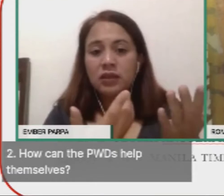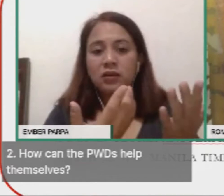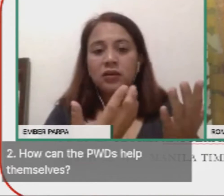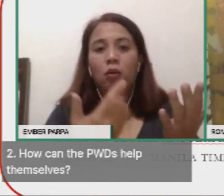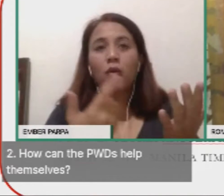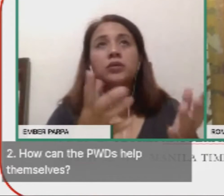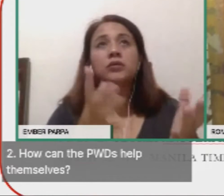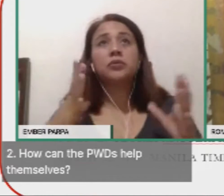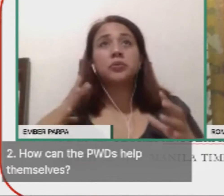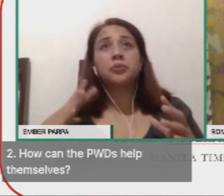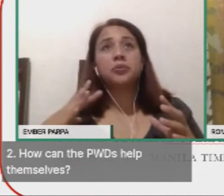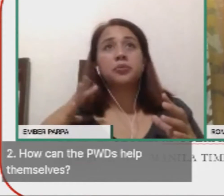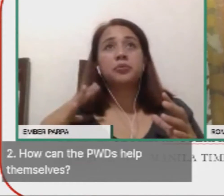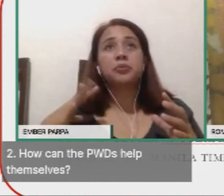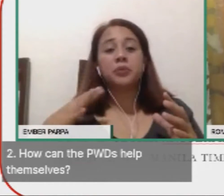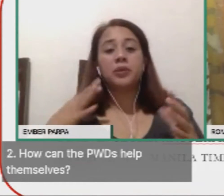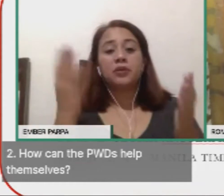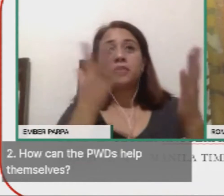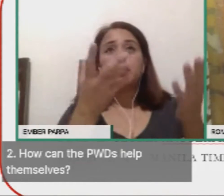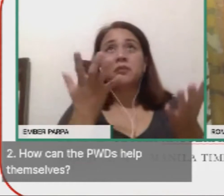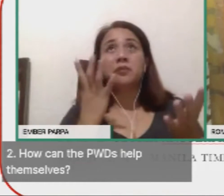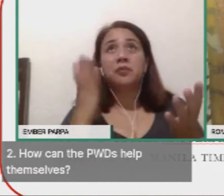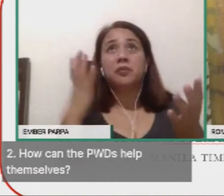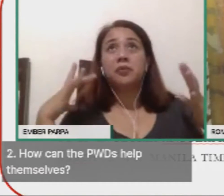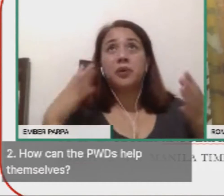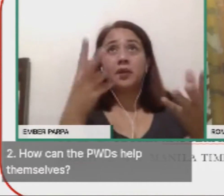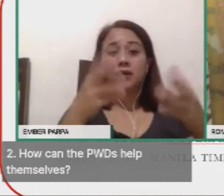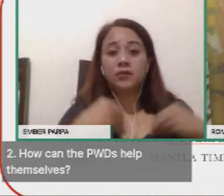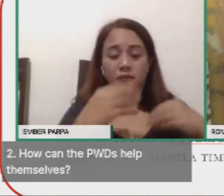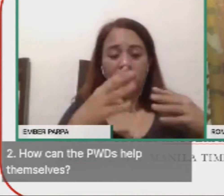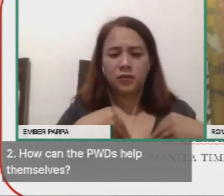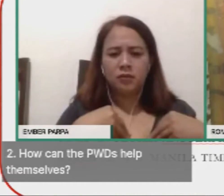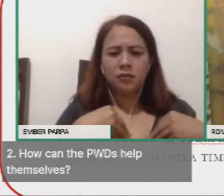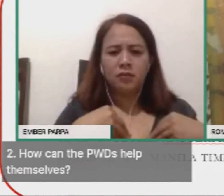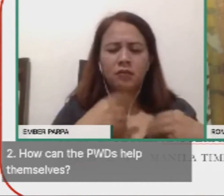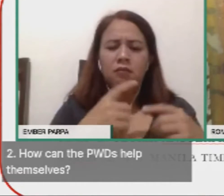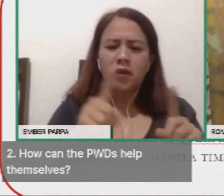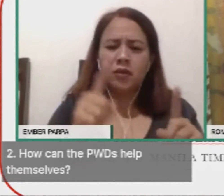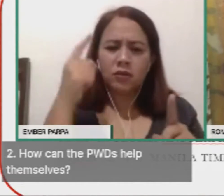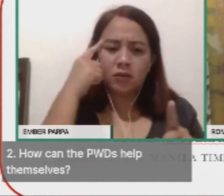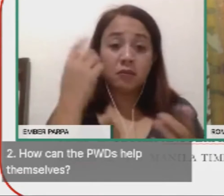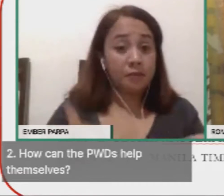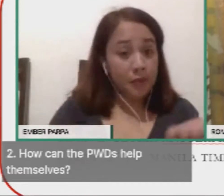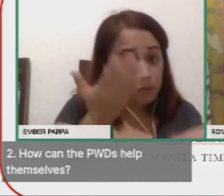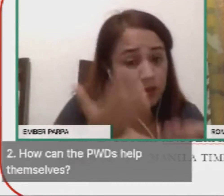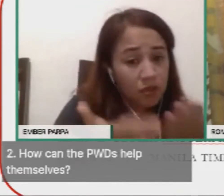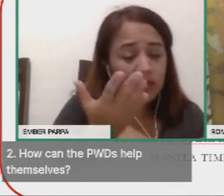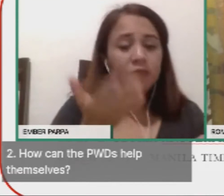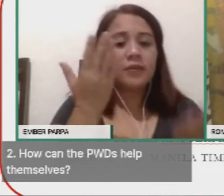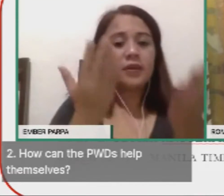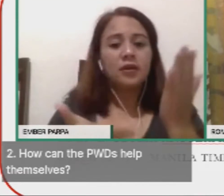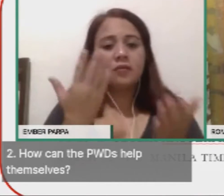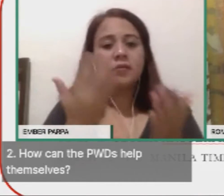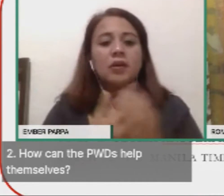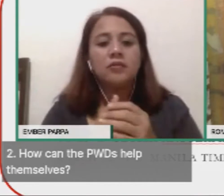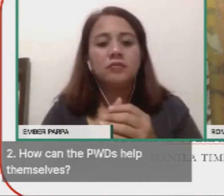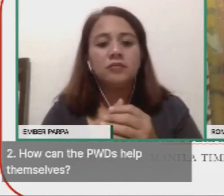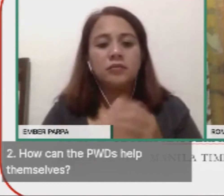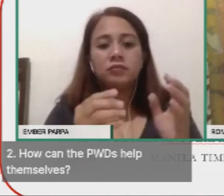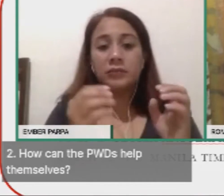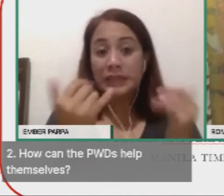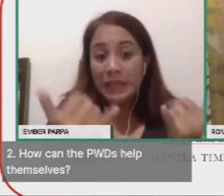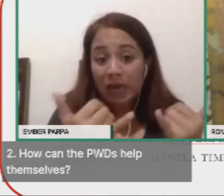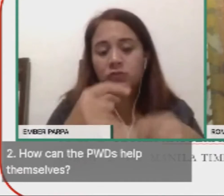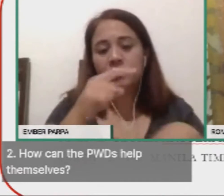end of services. Okay? And I thought that maybe maybe it's high time that